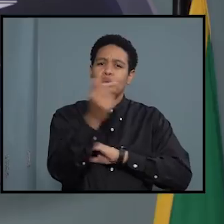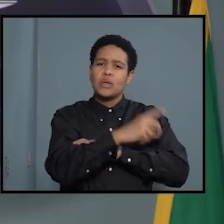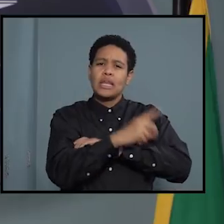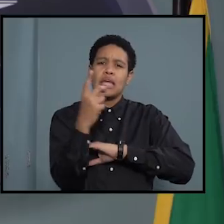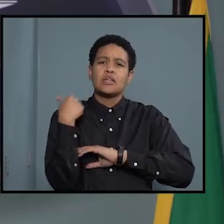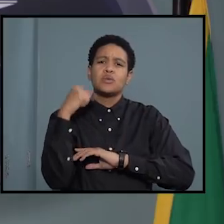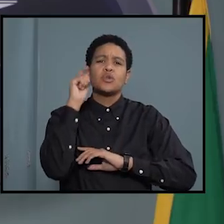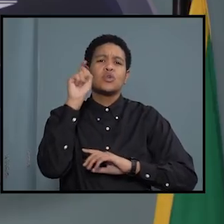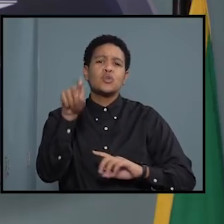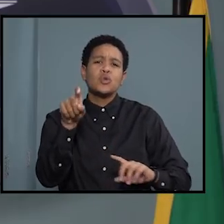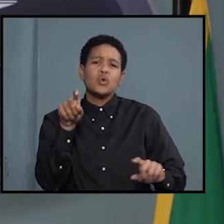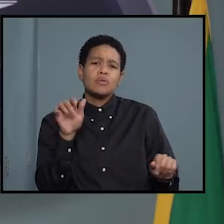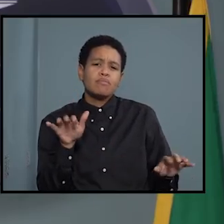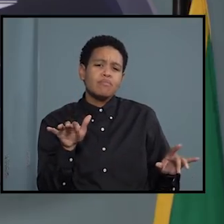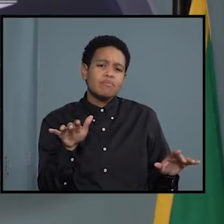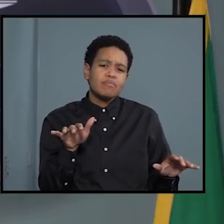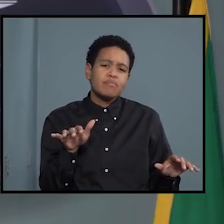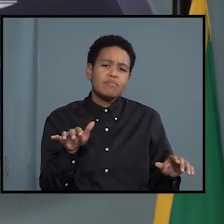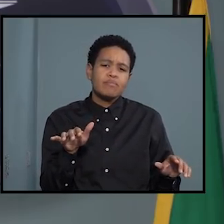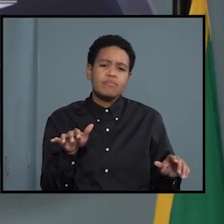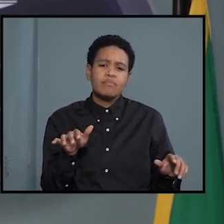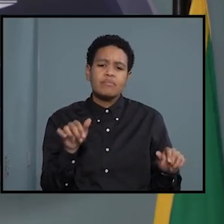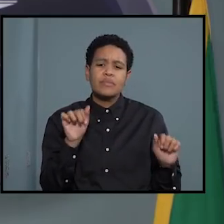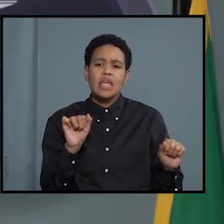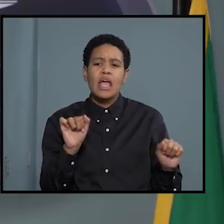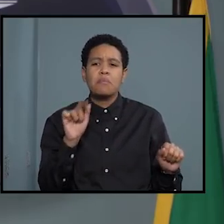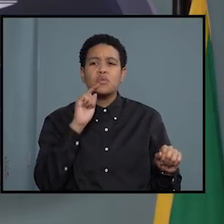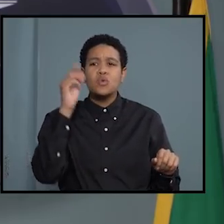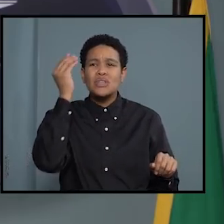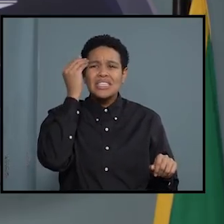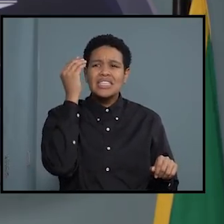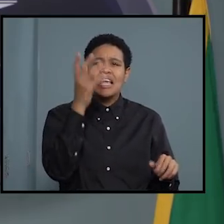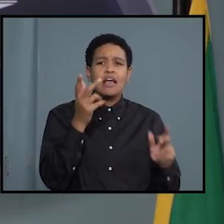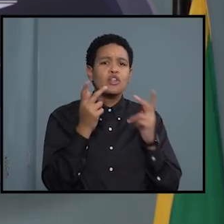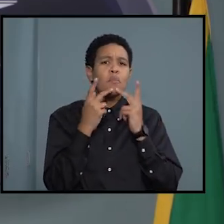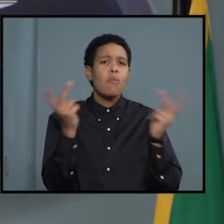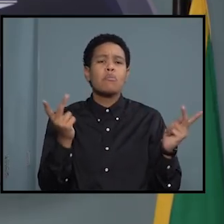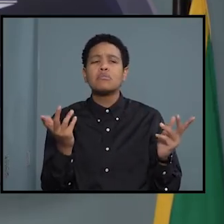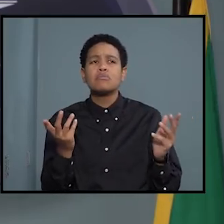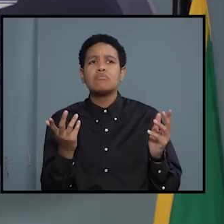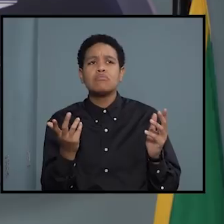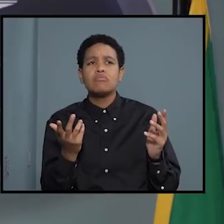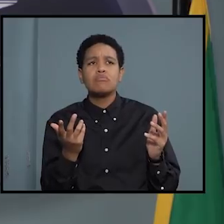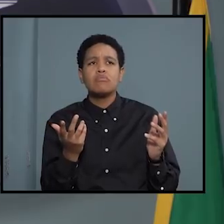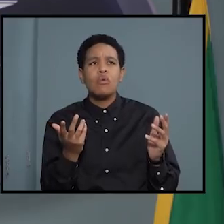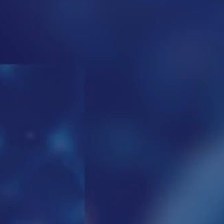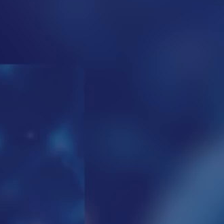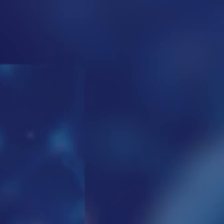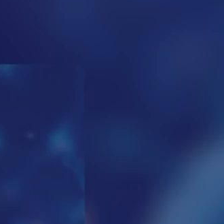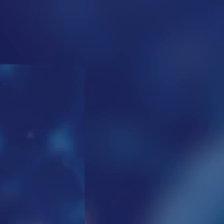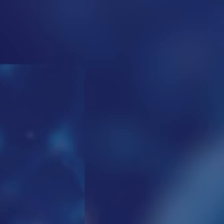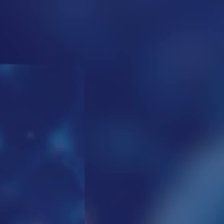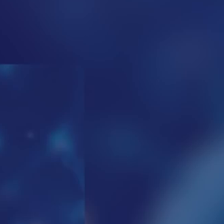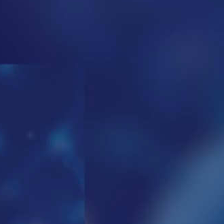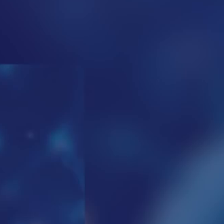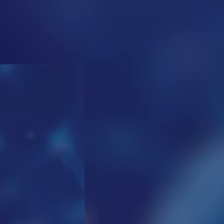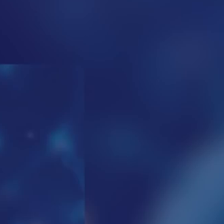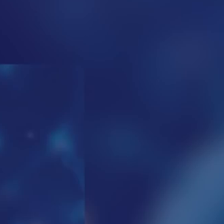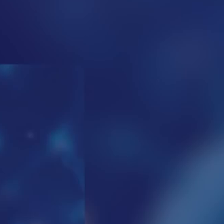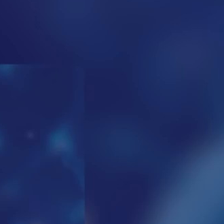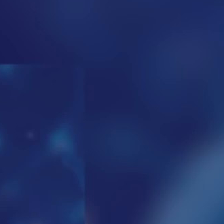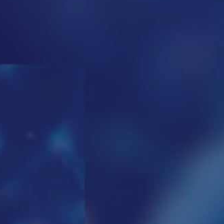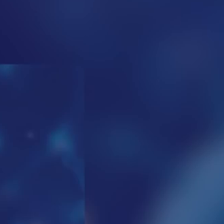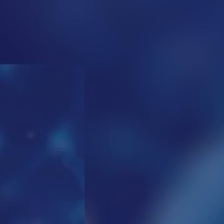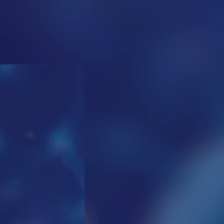we should be able to say to the public exactly what measures we can take. Work from home